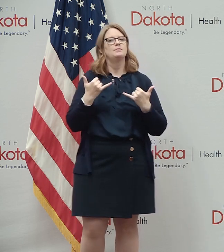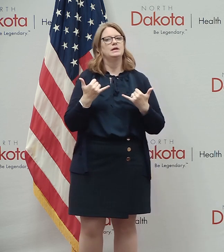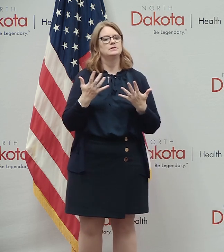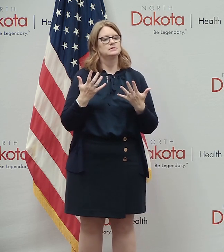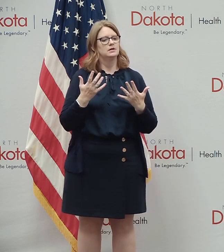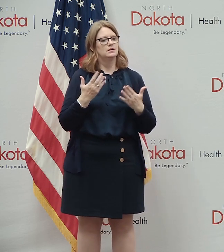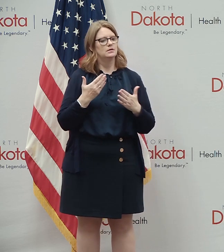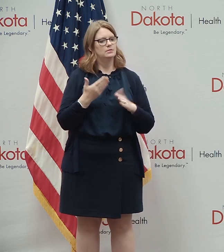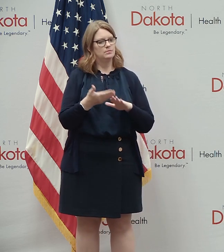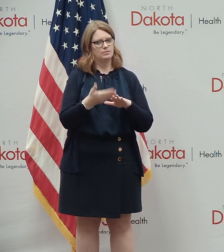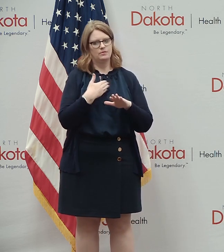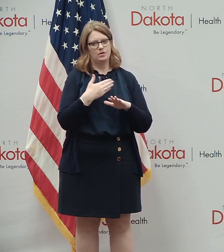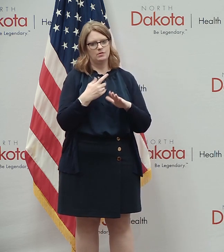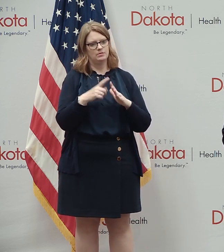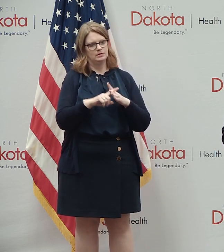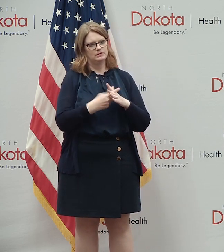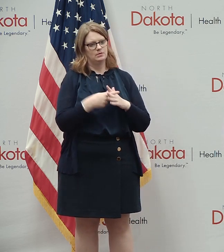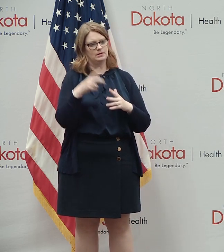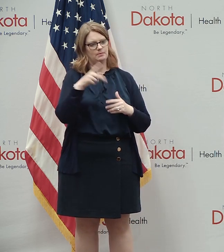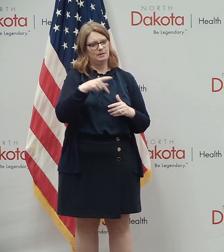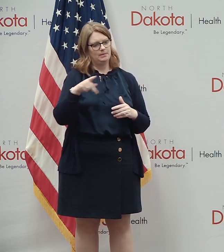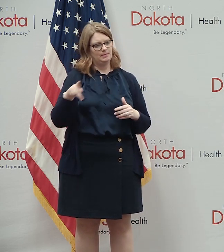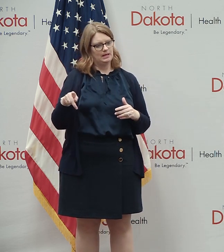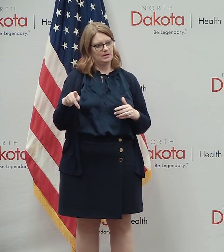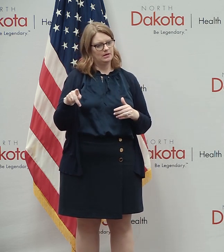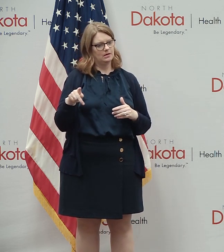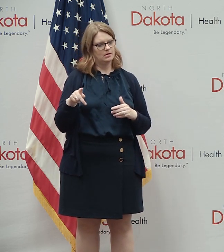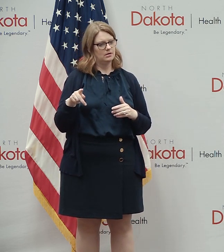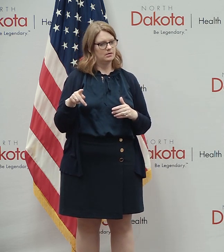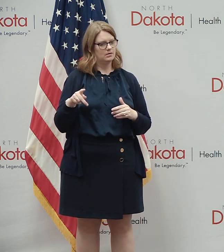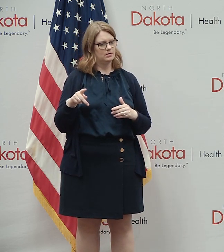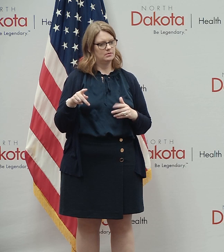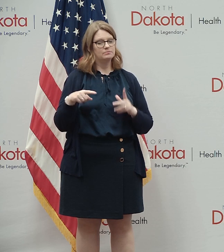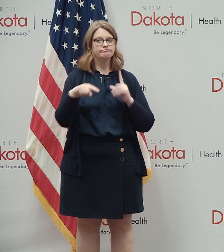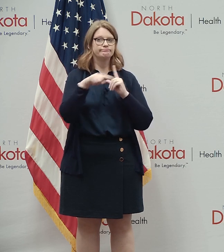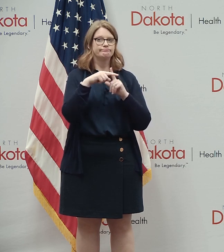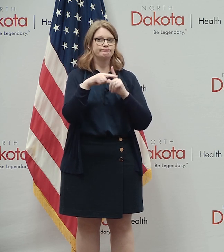before we even lead into the PPP update, we do have some